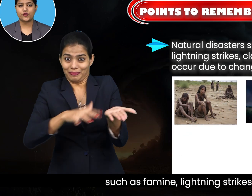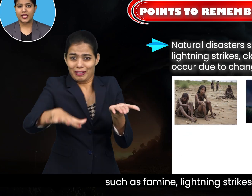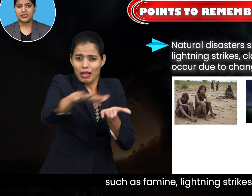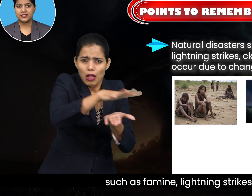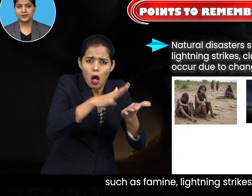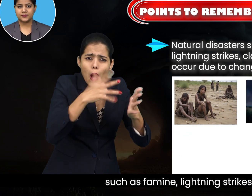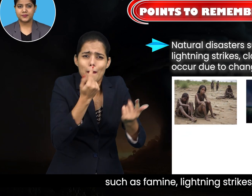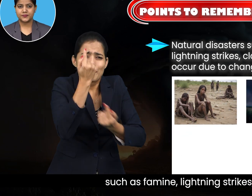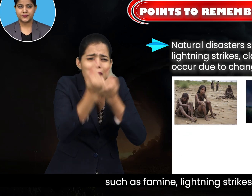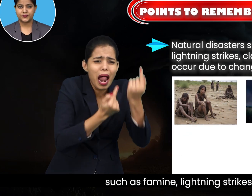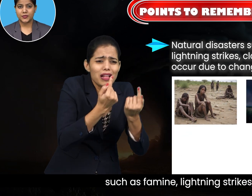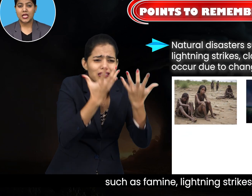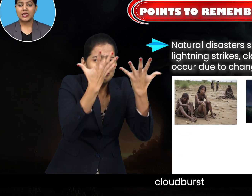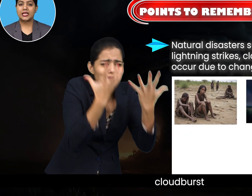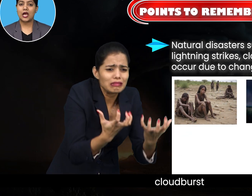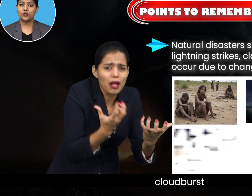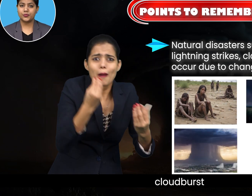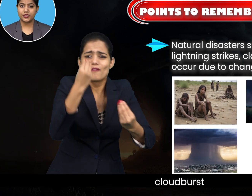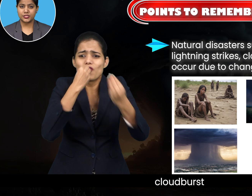lightning strikes,